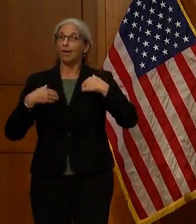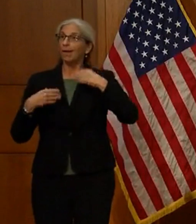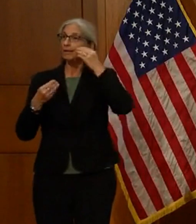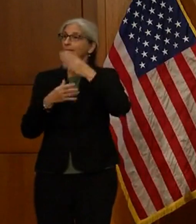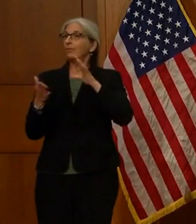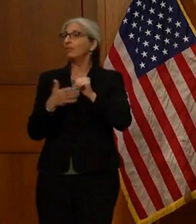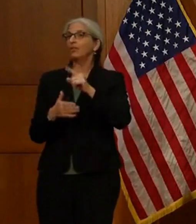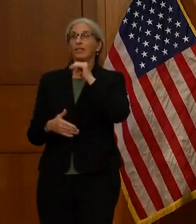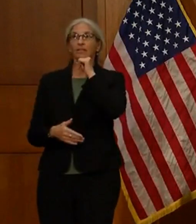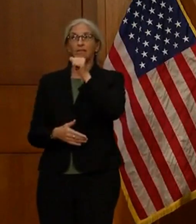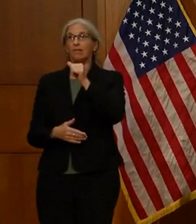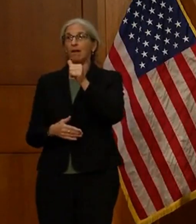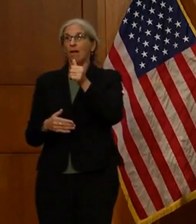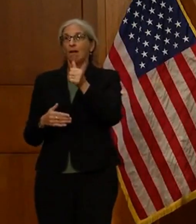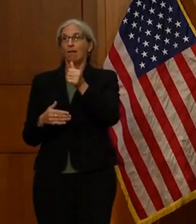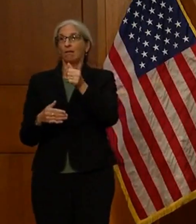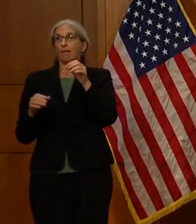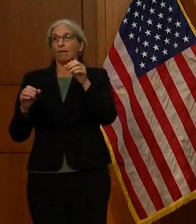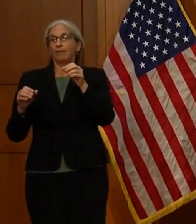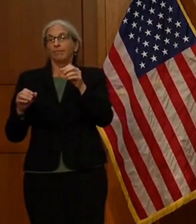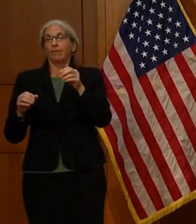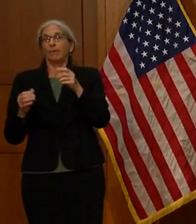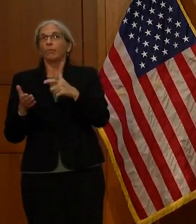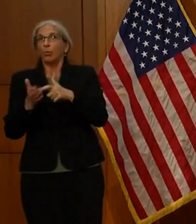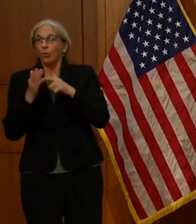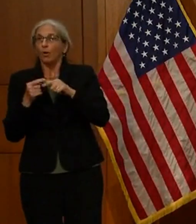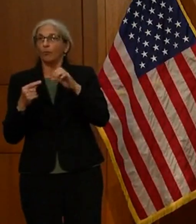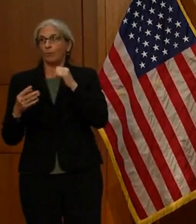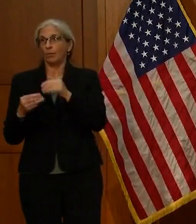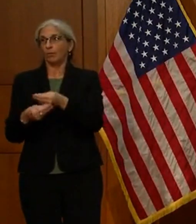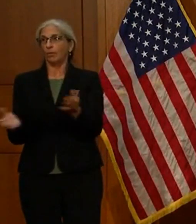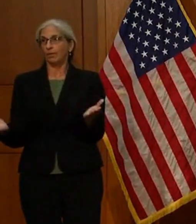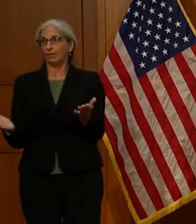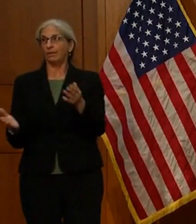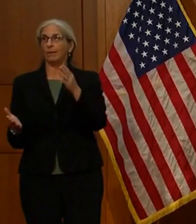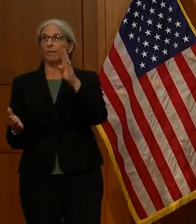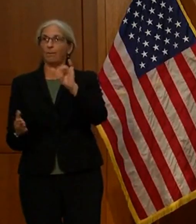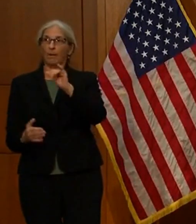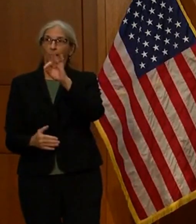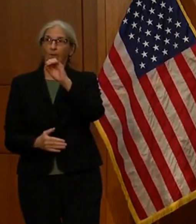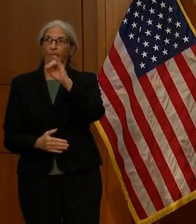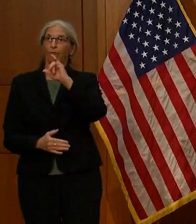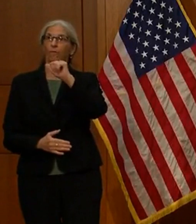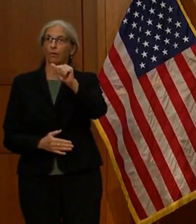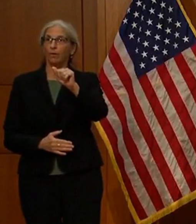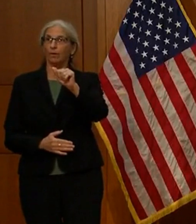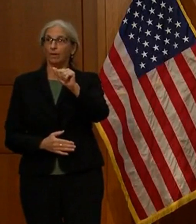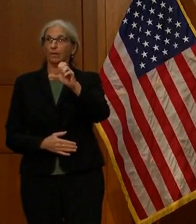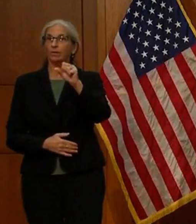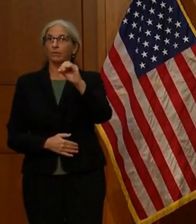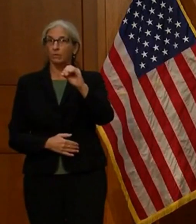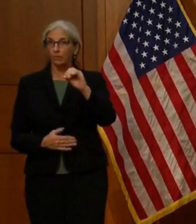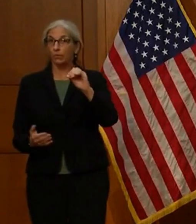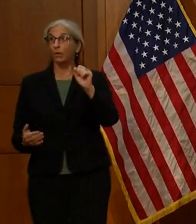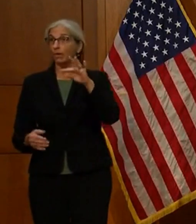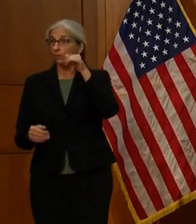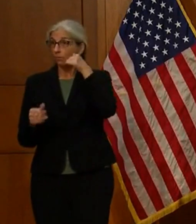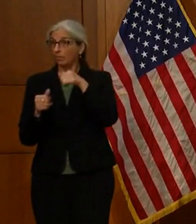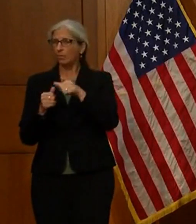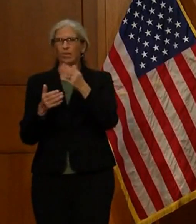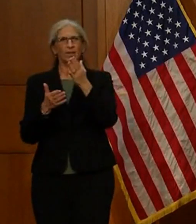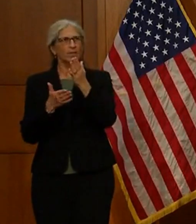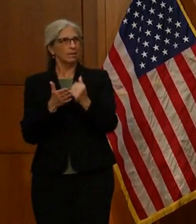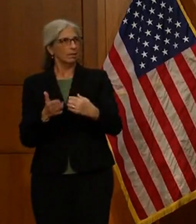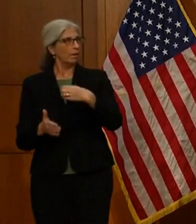FOIAble. So they have not released it, but that is a determination by FOIA. And if you recall, some of